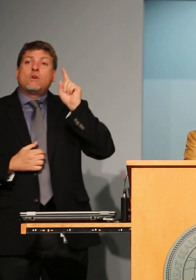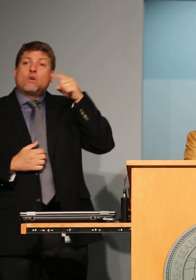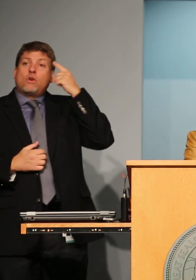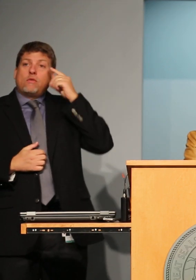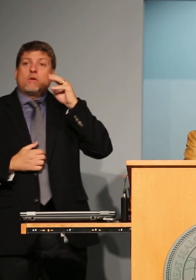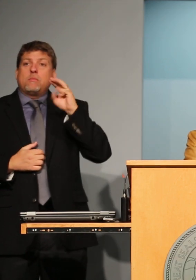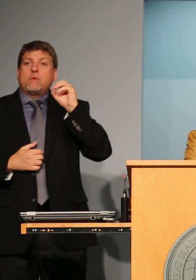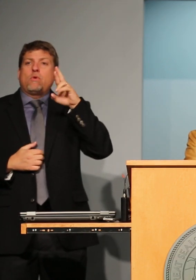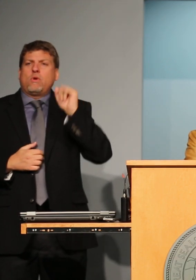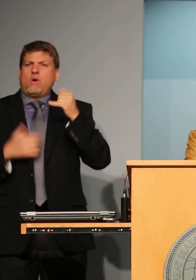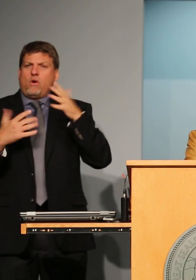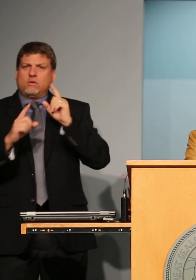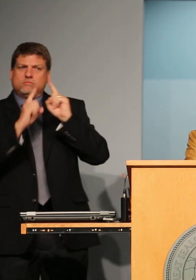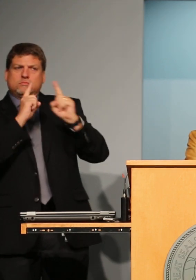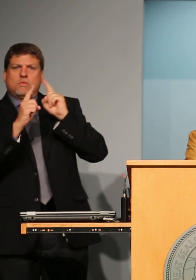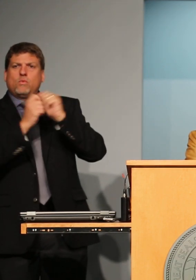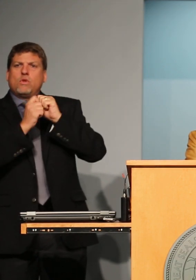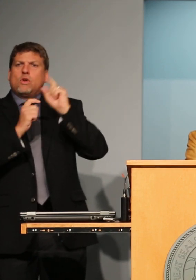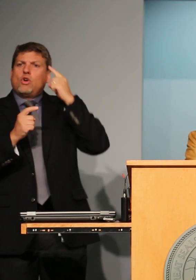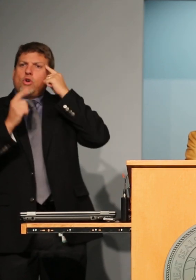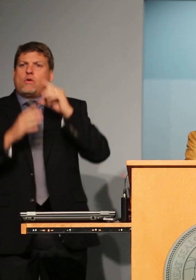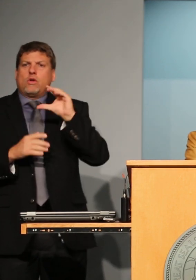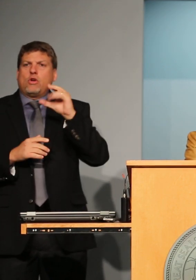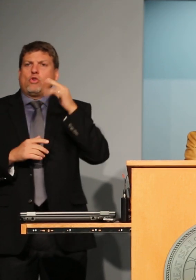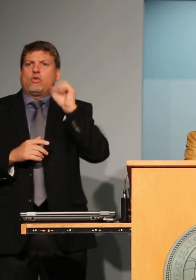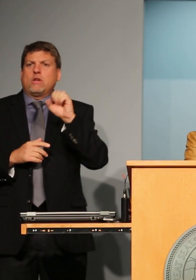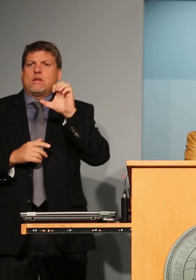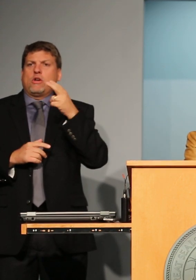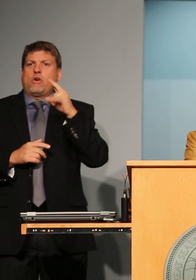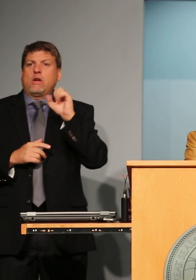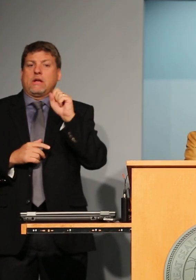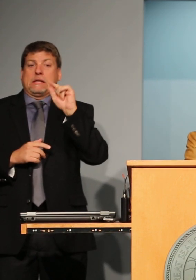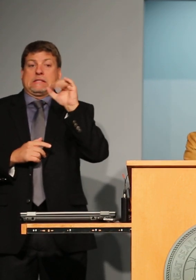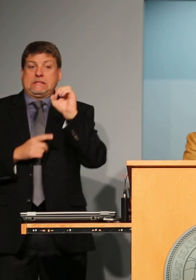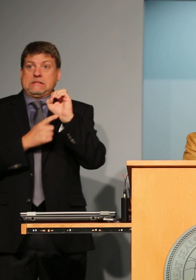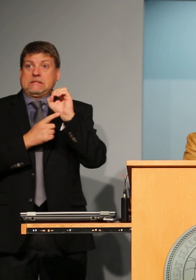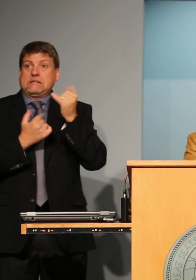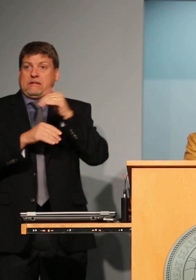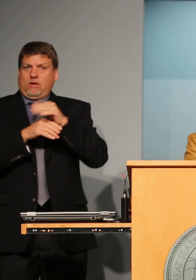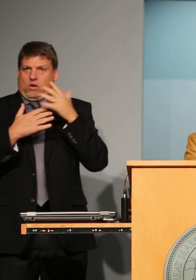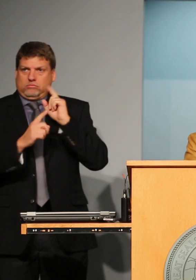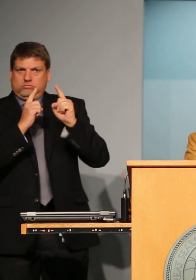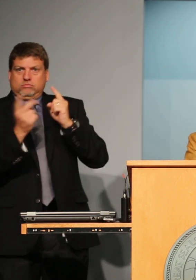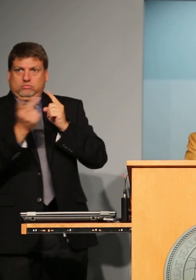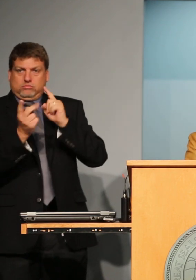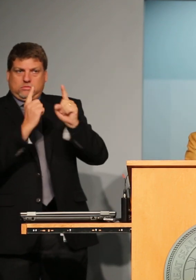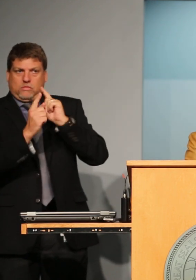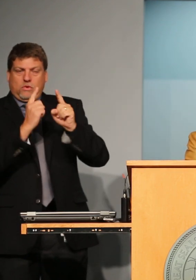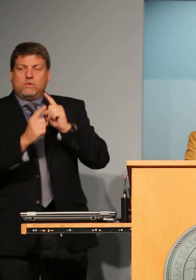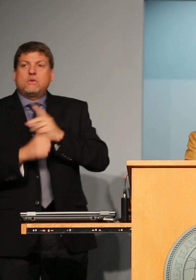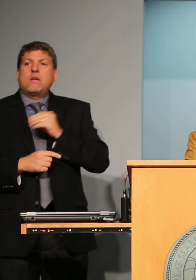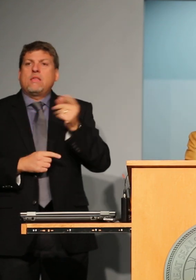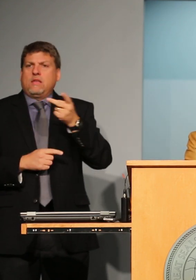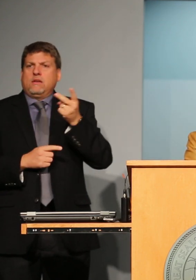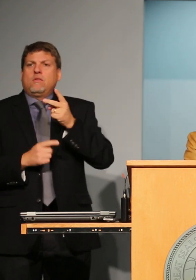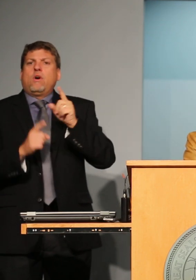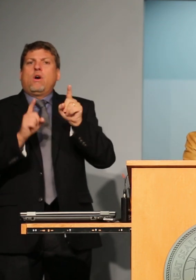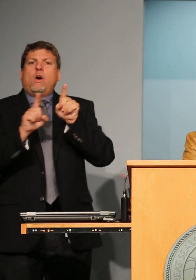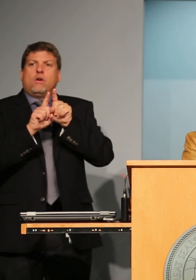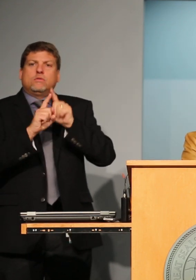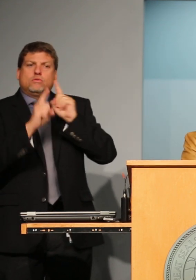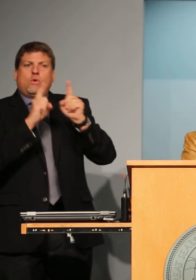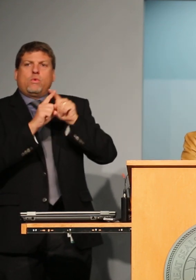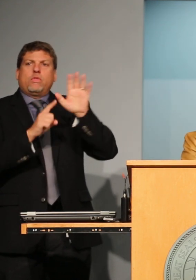corresponded already with Governor Chris Christie this evening, and has also had discussions with the New Jersey